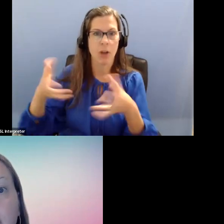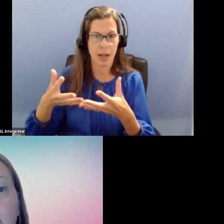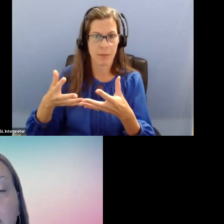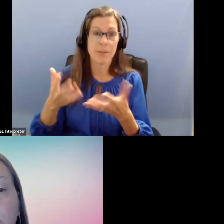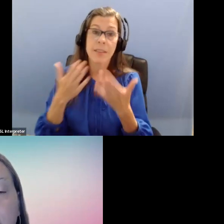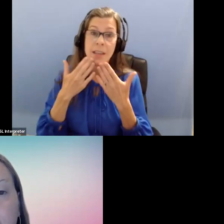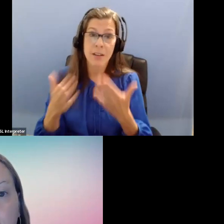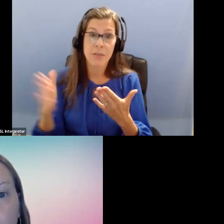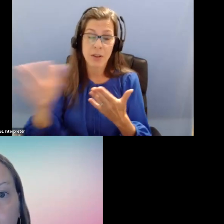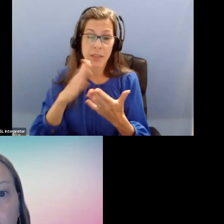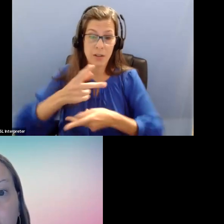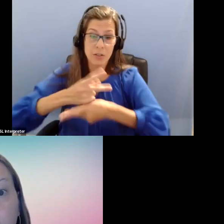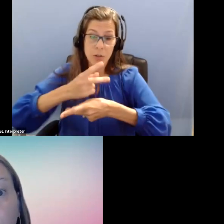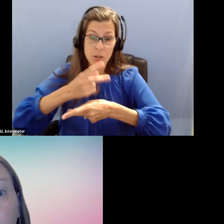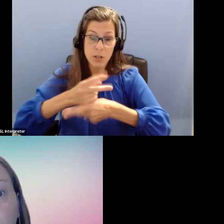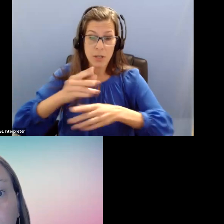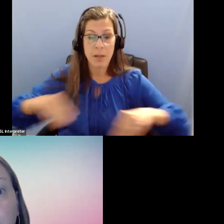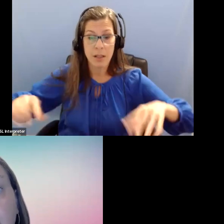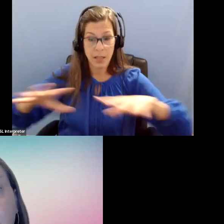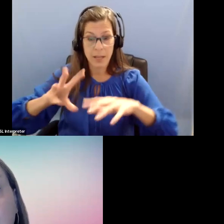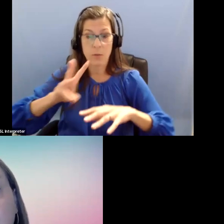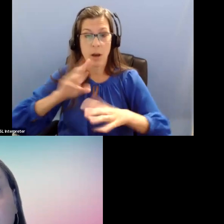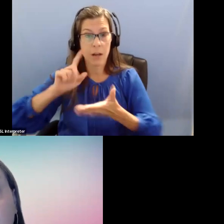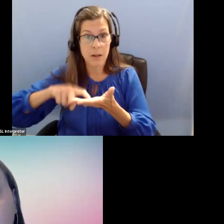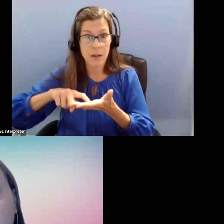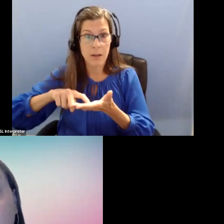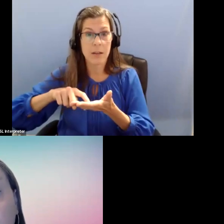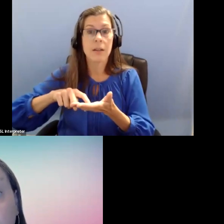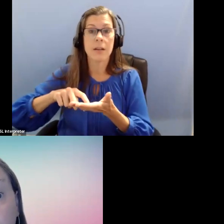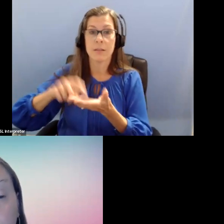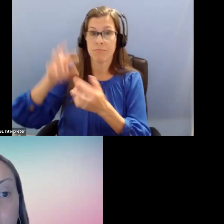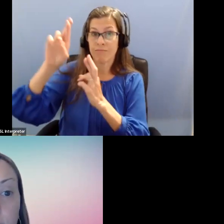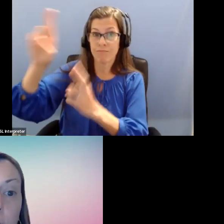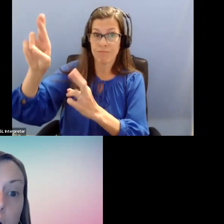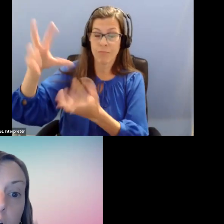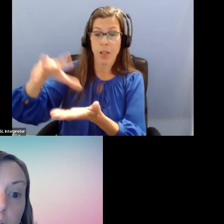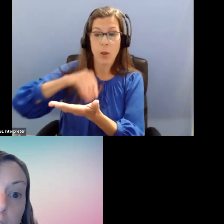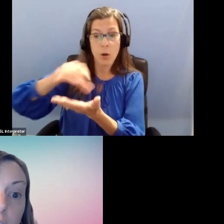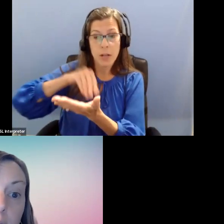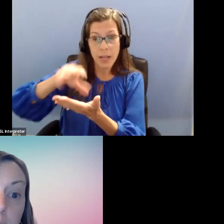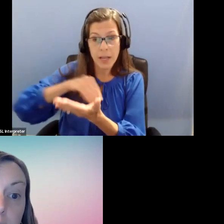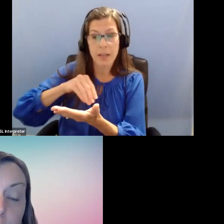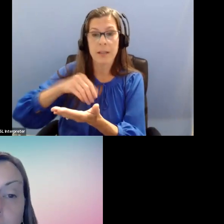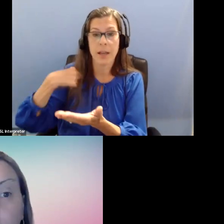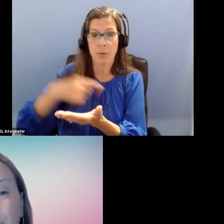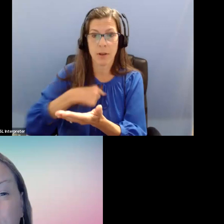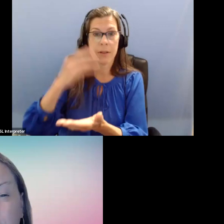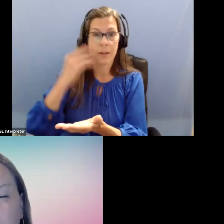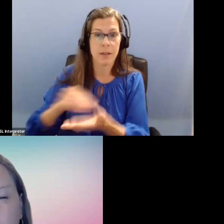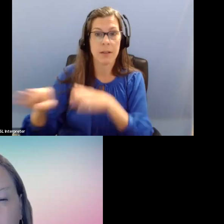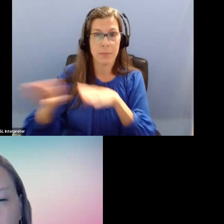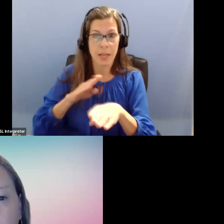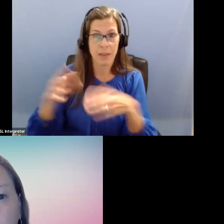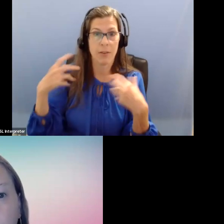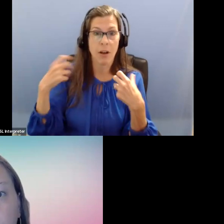waters and really acknowledge the learning that we have done from our tribal communities for our behavioral health and